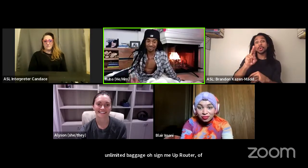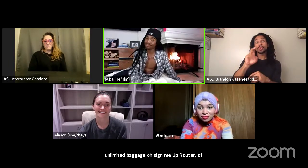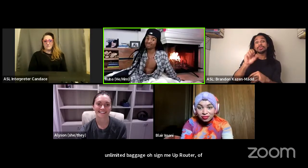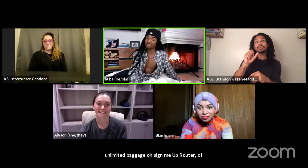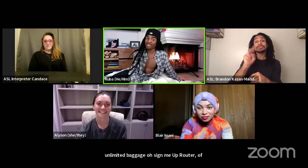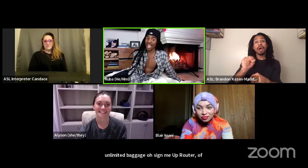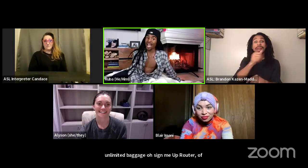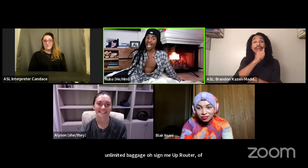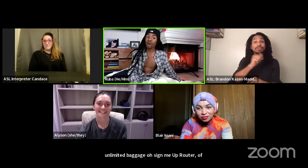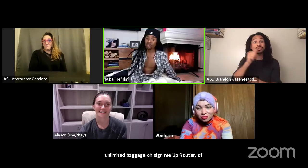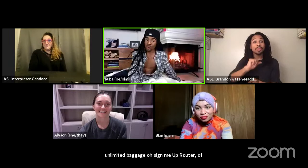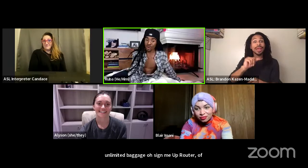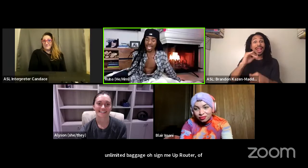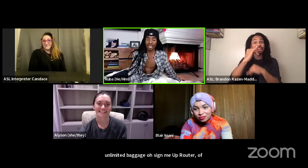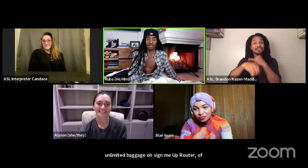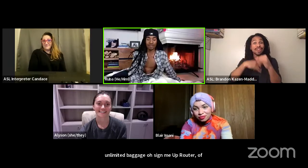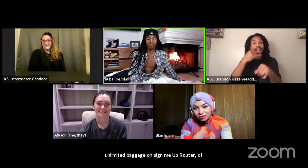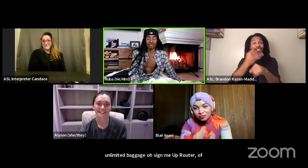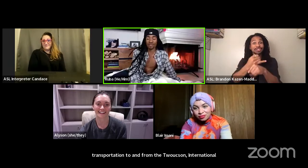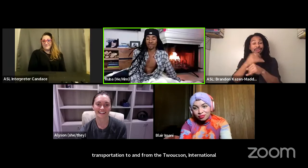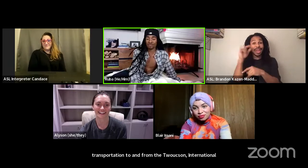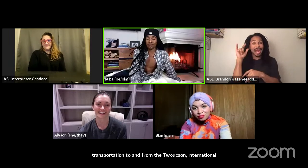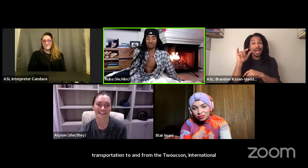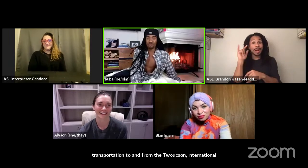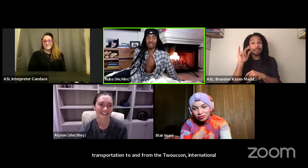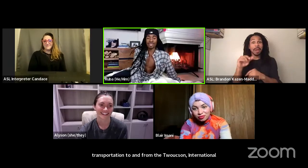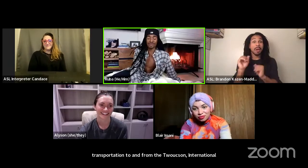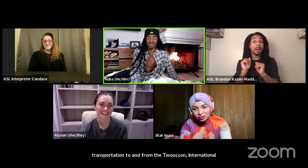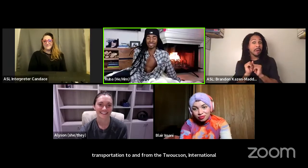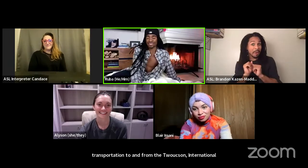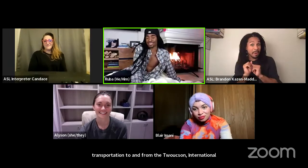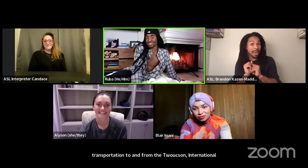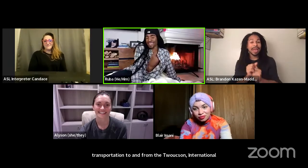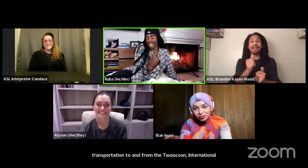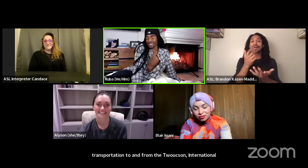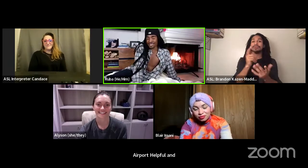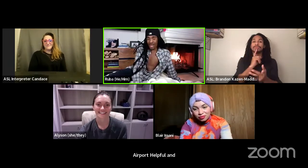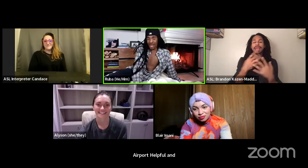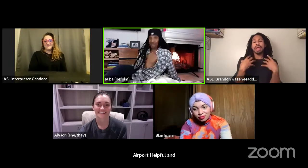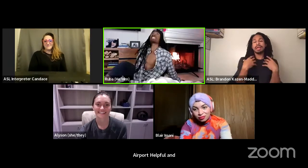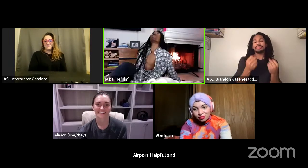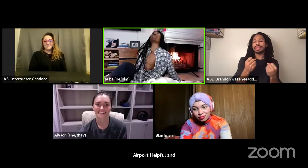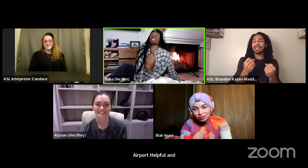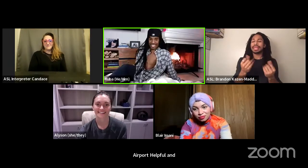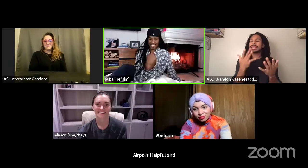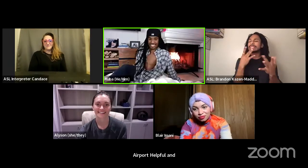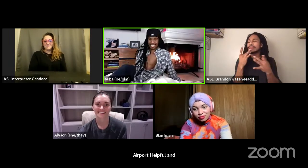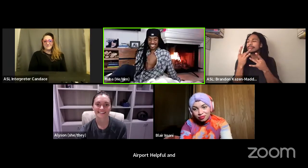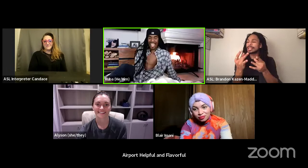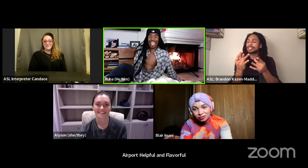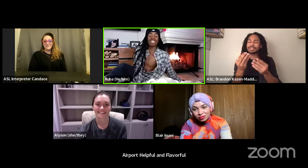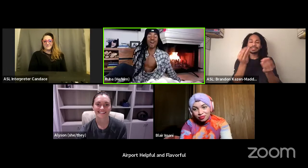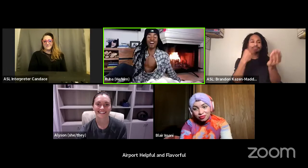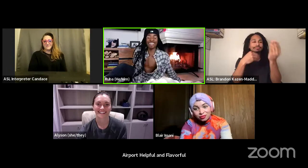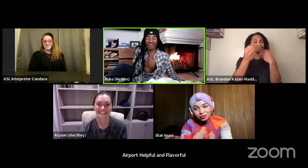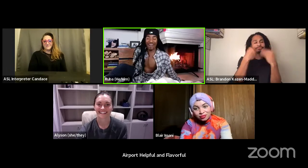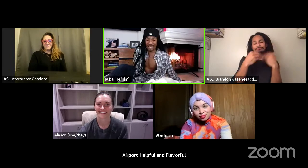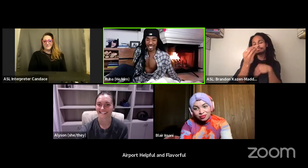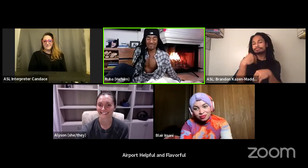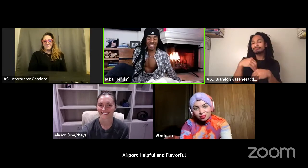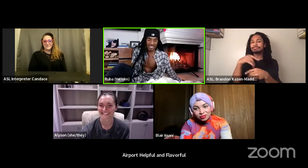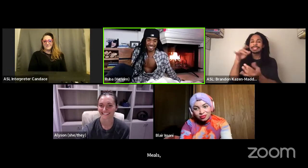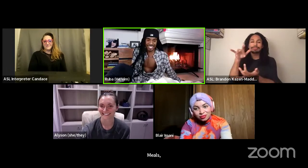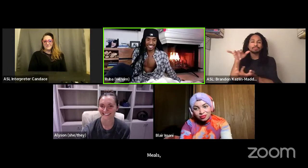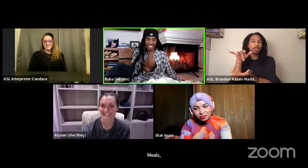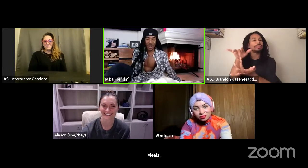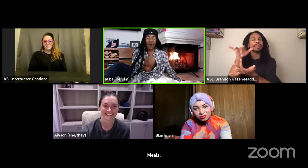Airport. Healthful and flavorful meals, snacks, smoothies, and